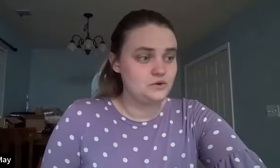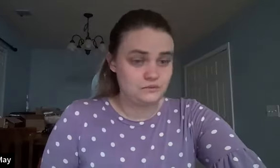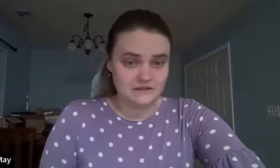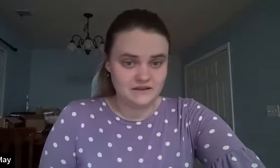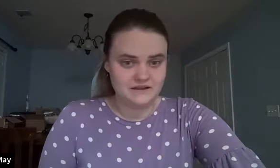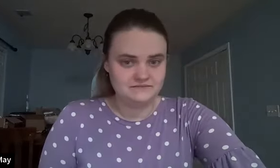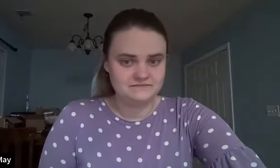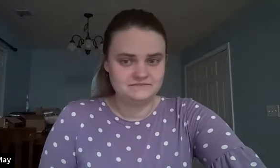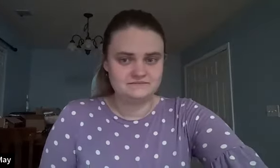Gorilla,